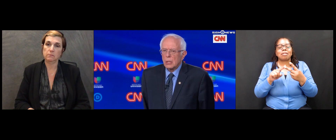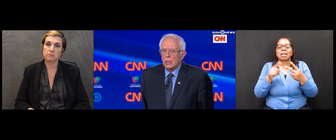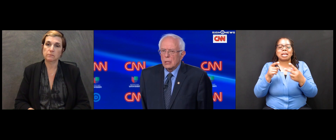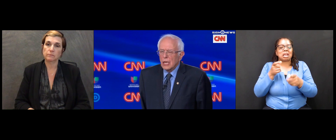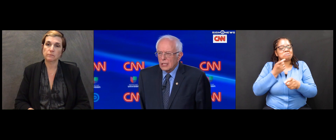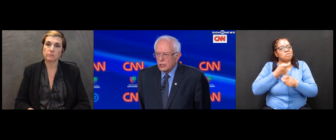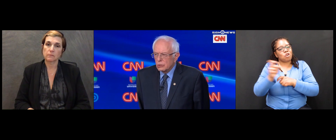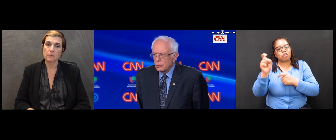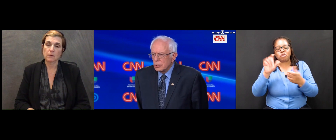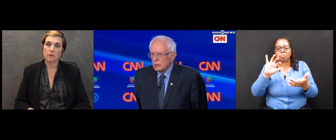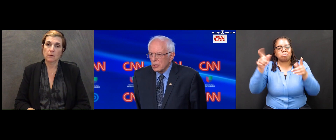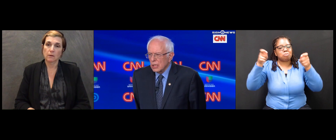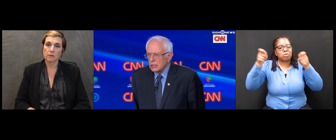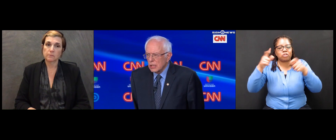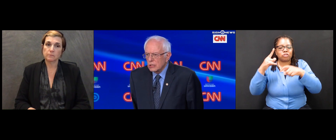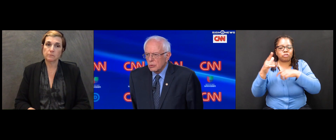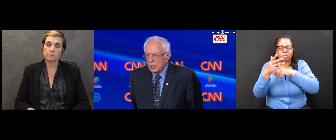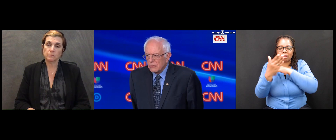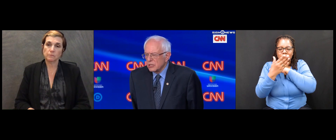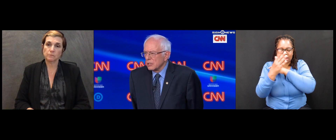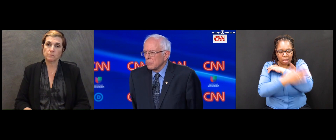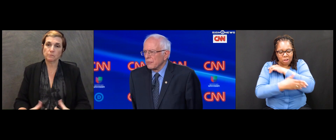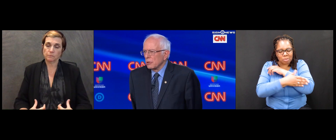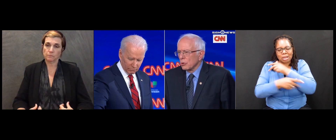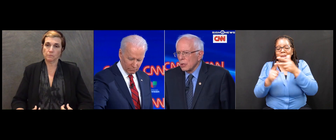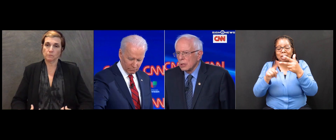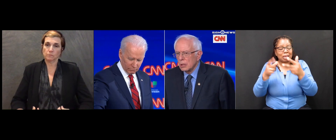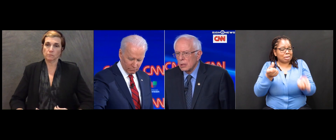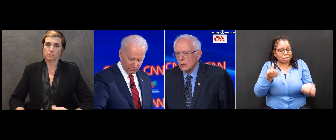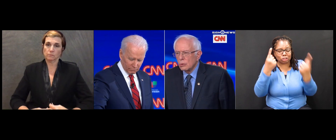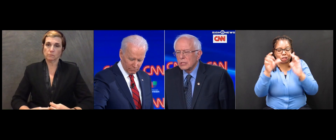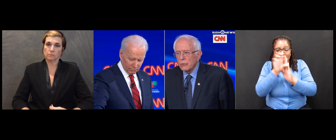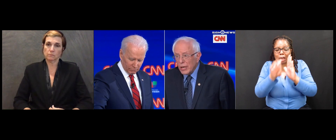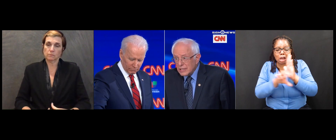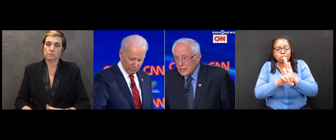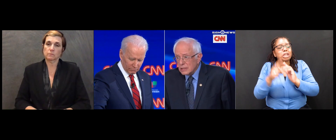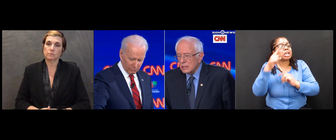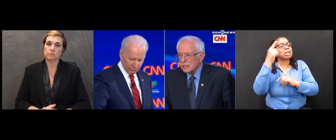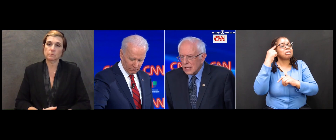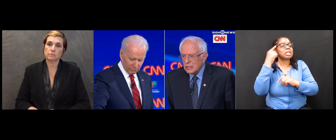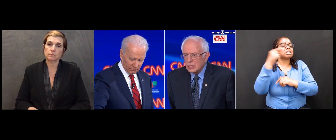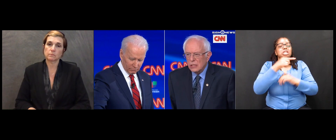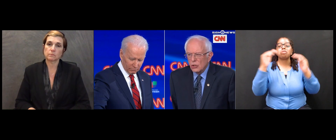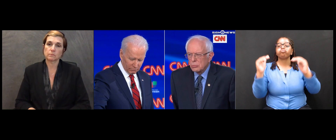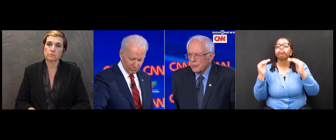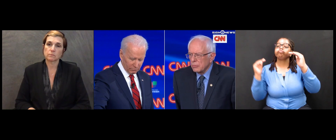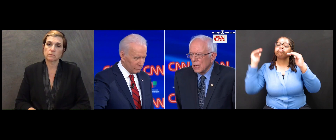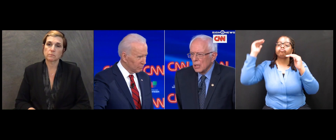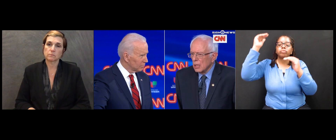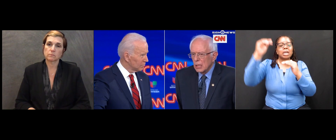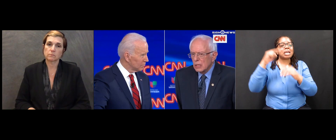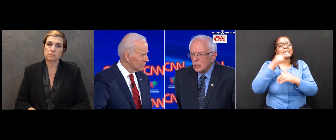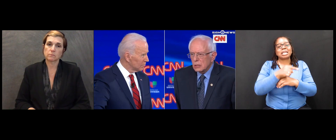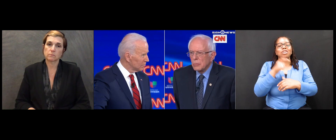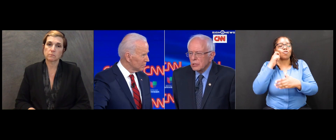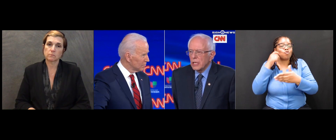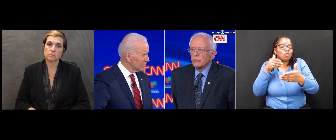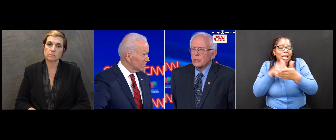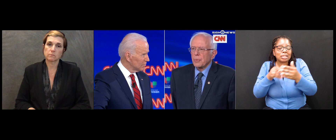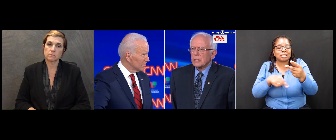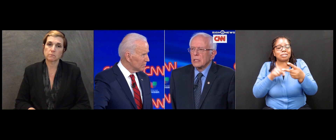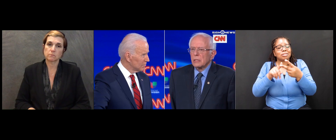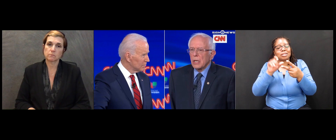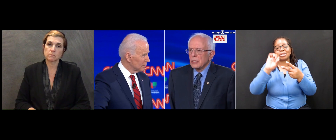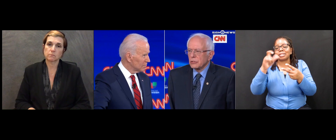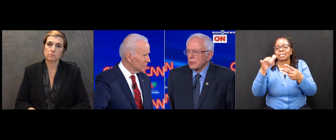know the Constitution of the United States, who believes is above the law, who is a racist and a sexist and a homophobe. He is the most